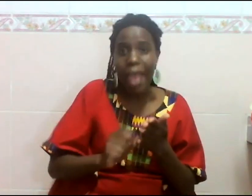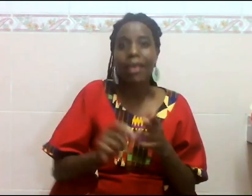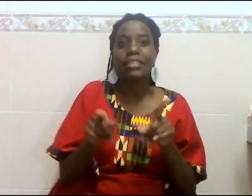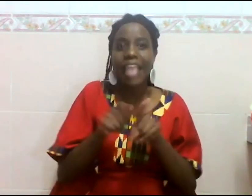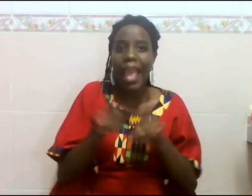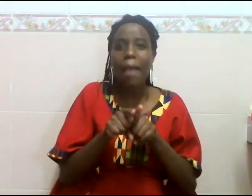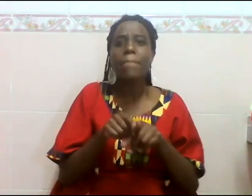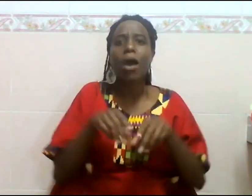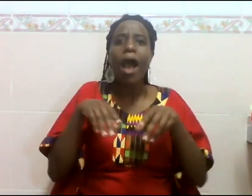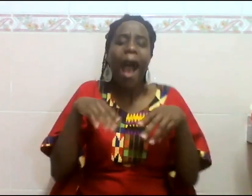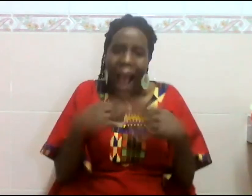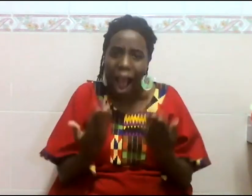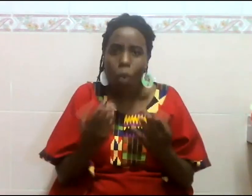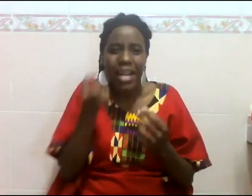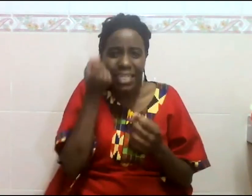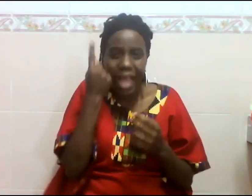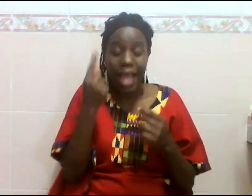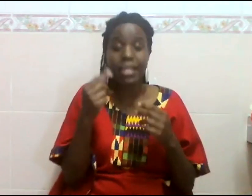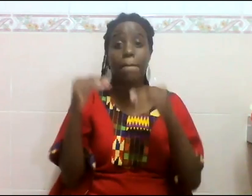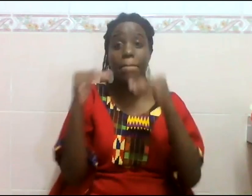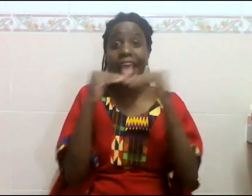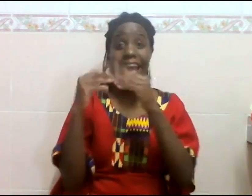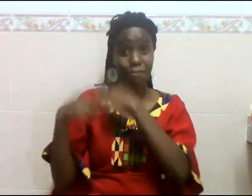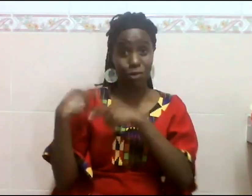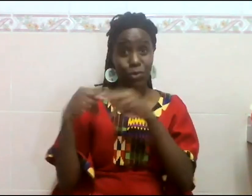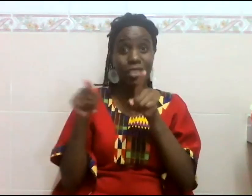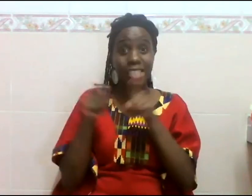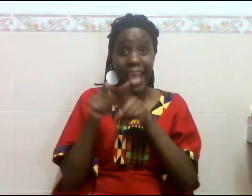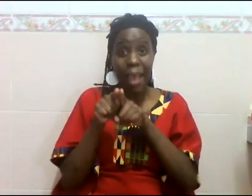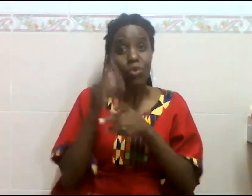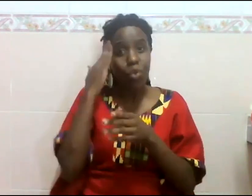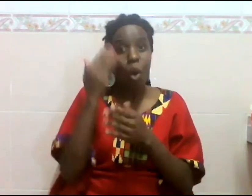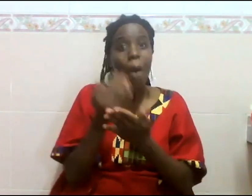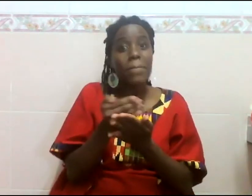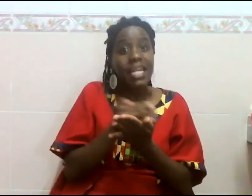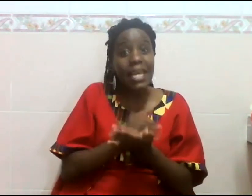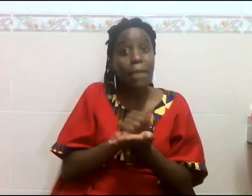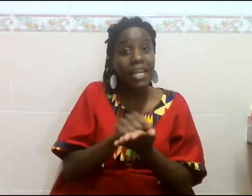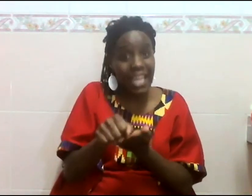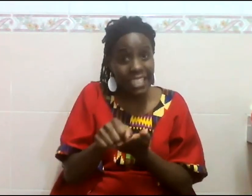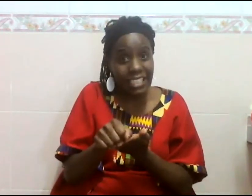And when we are looking at the preprint, the book chapter that was just shared,